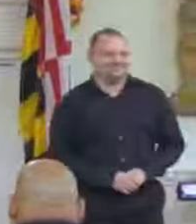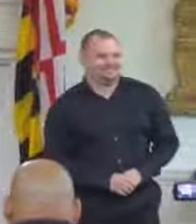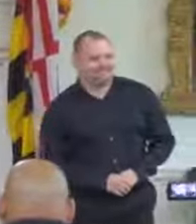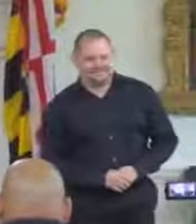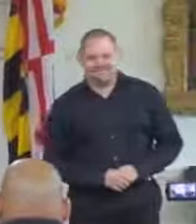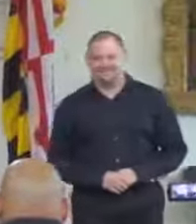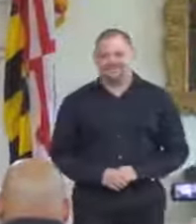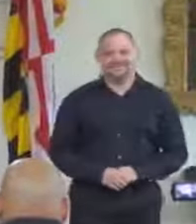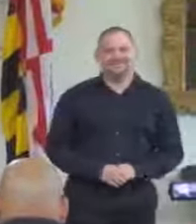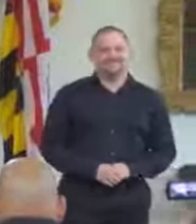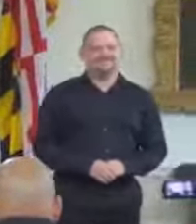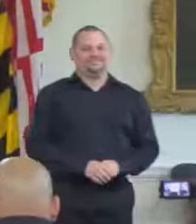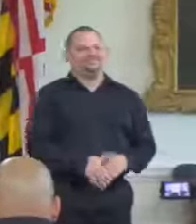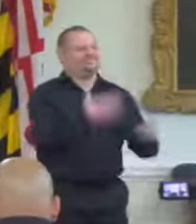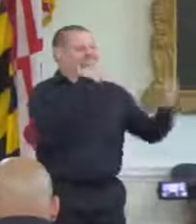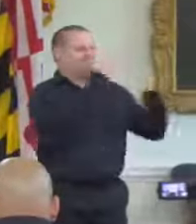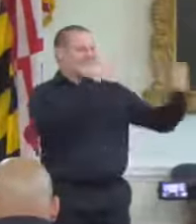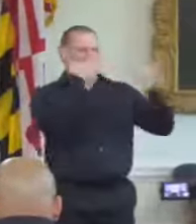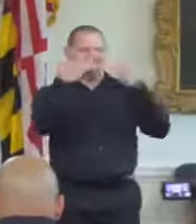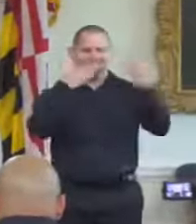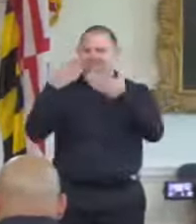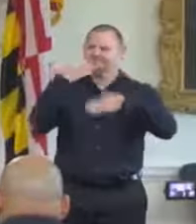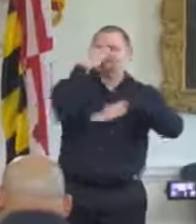Well, thank you, and good afternoon.